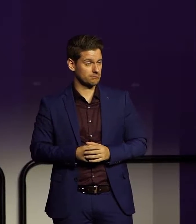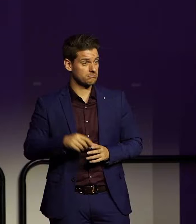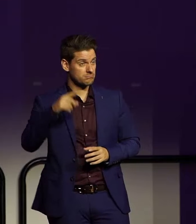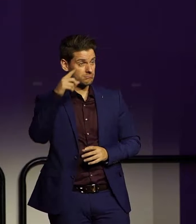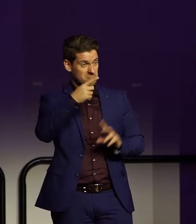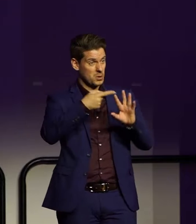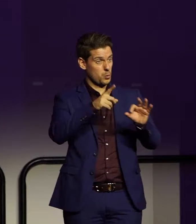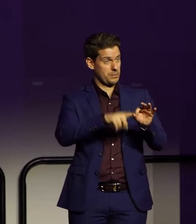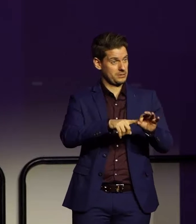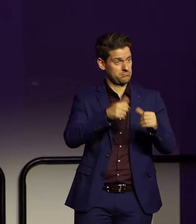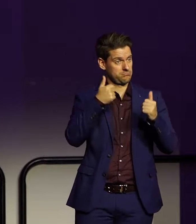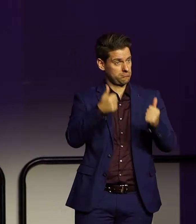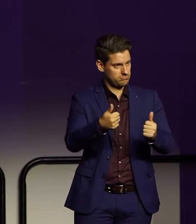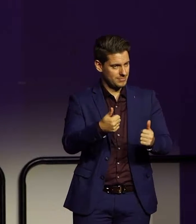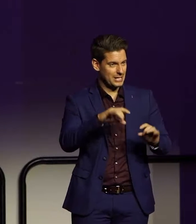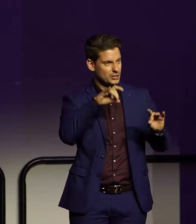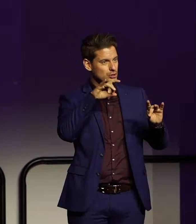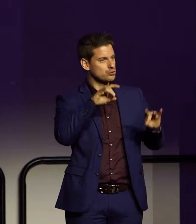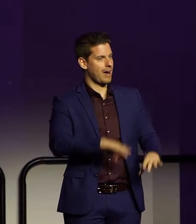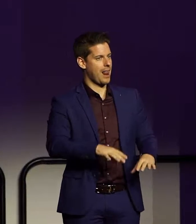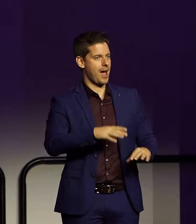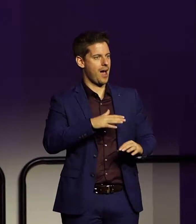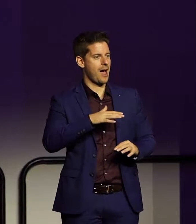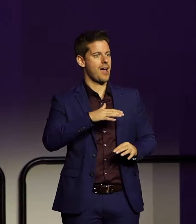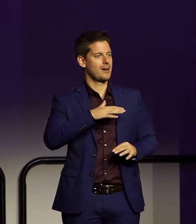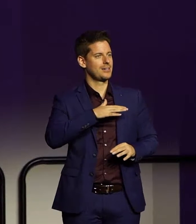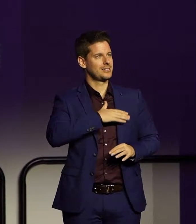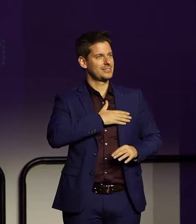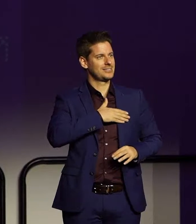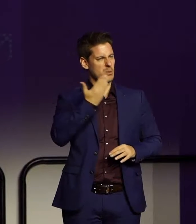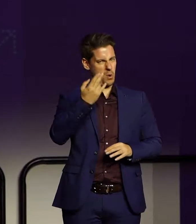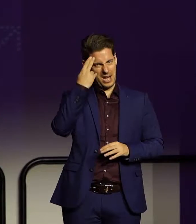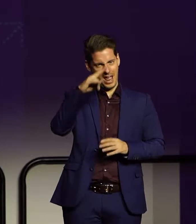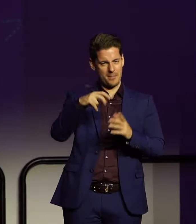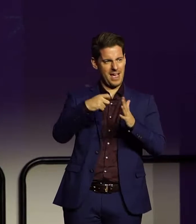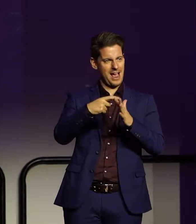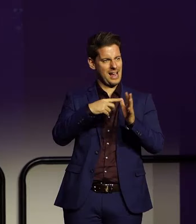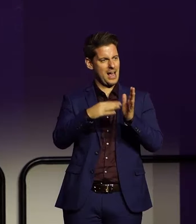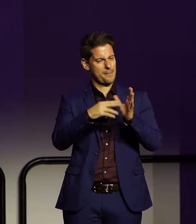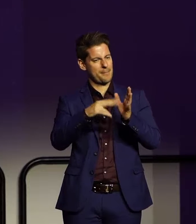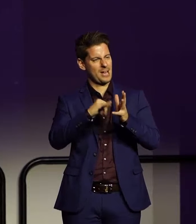equipment was, Aussies being Aussies didn't want to spend the rest of their lives calling it a Komatsu